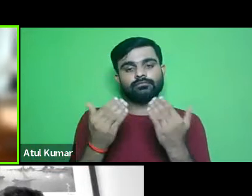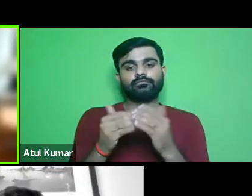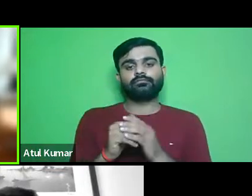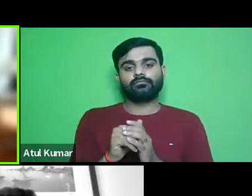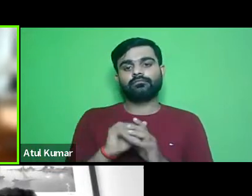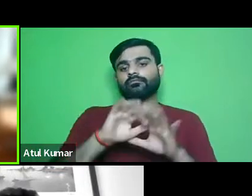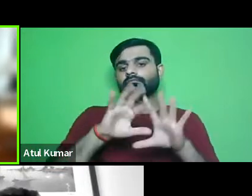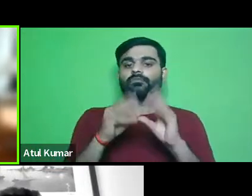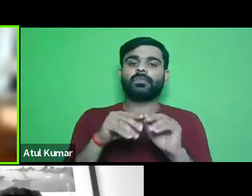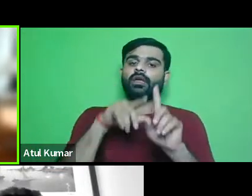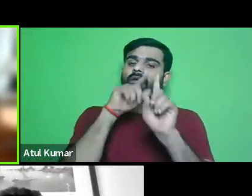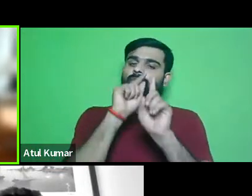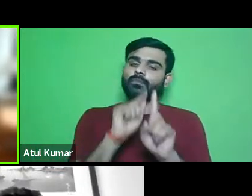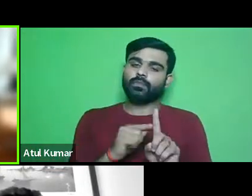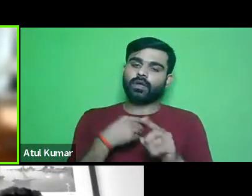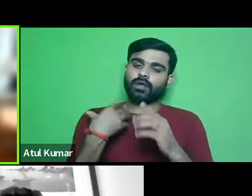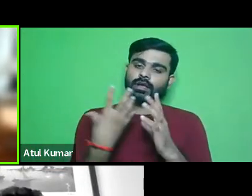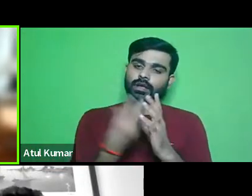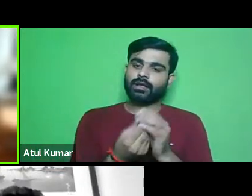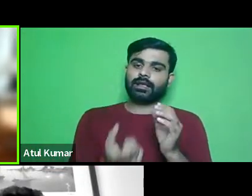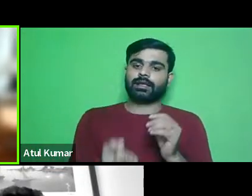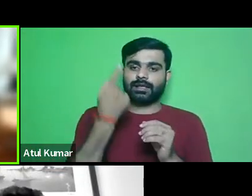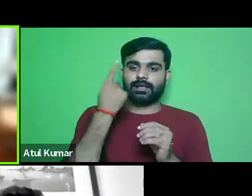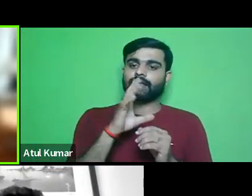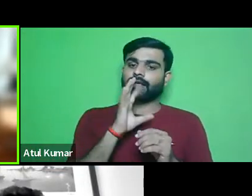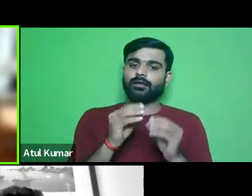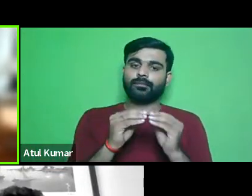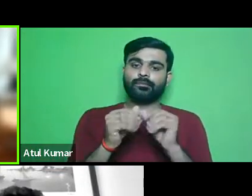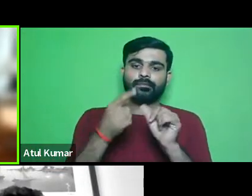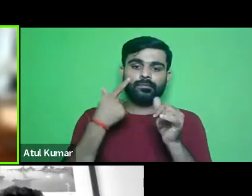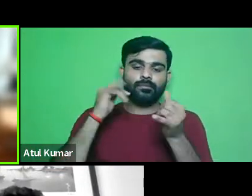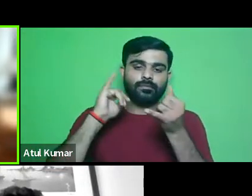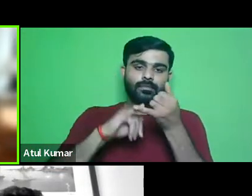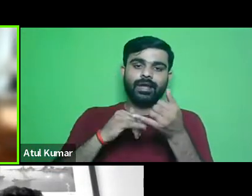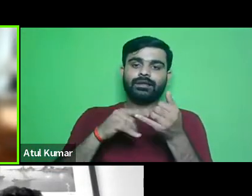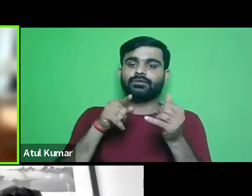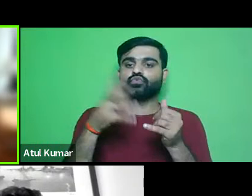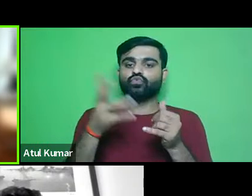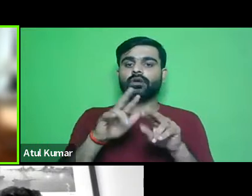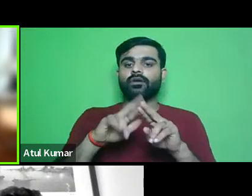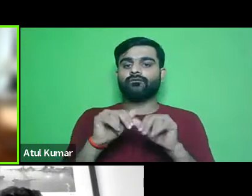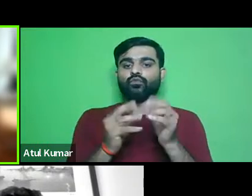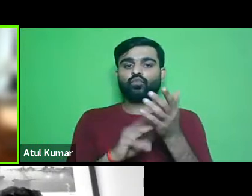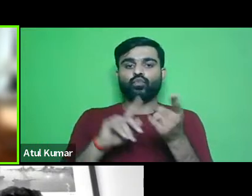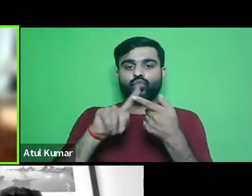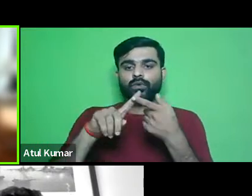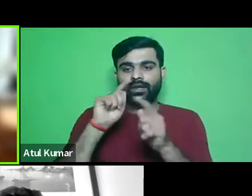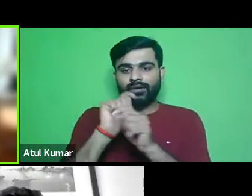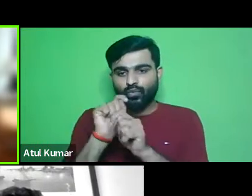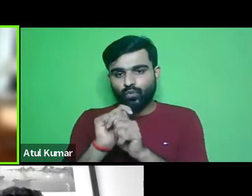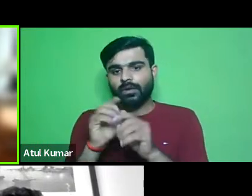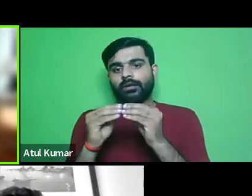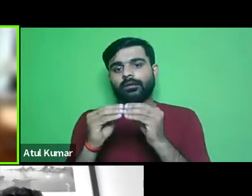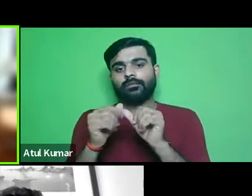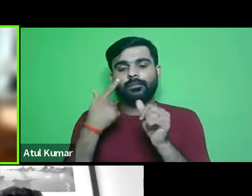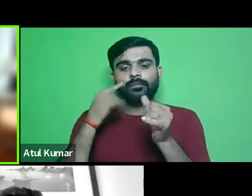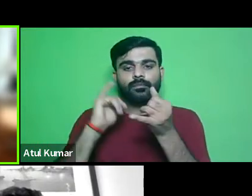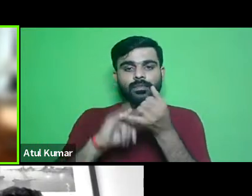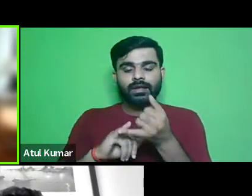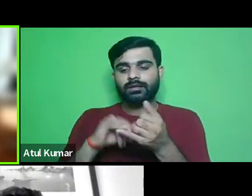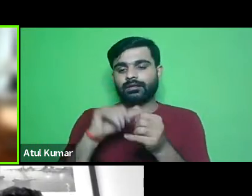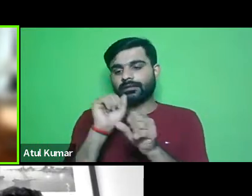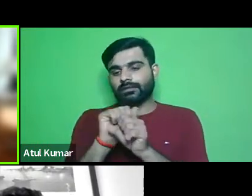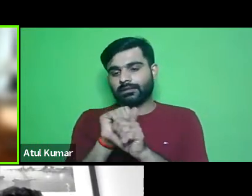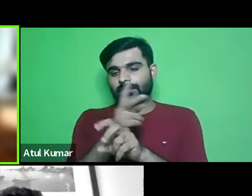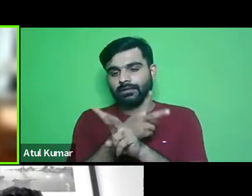Udbhav was making the point, like, do we even really understand what bias? Most of the frameworks, like the Western frameworks, really look at bias through some of these